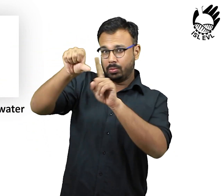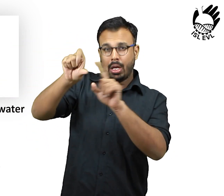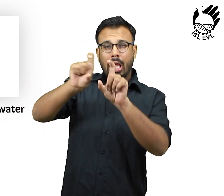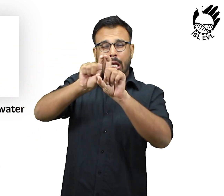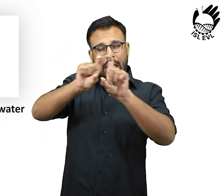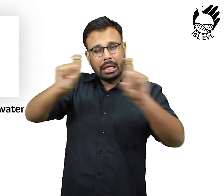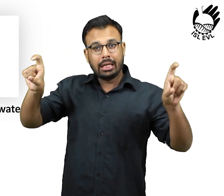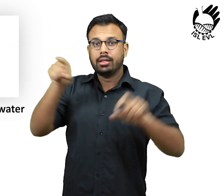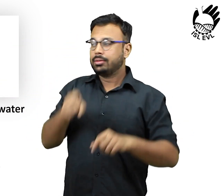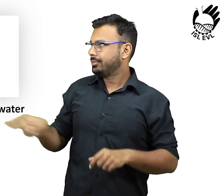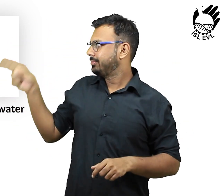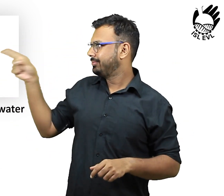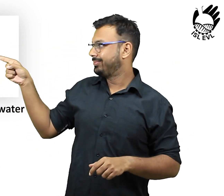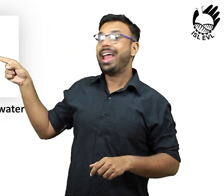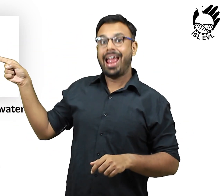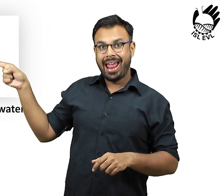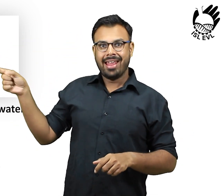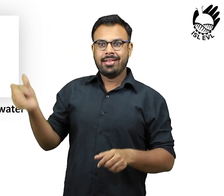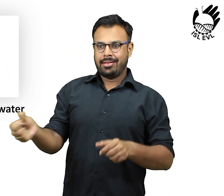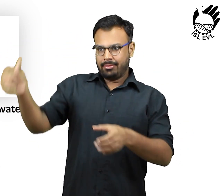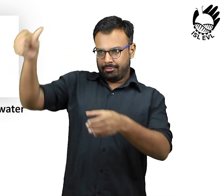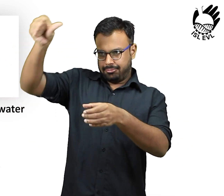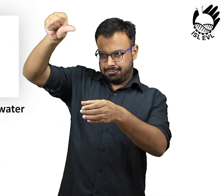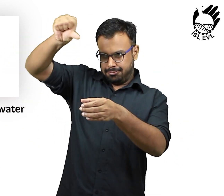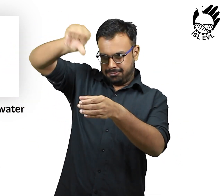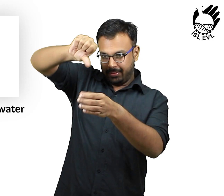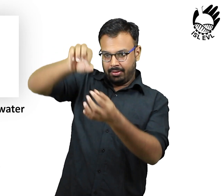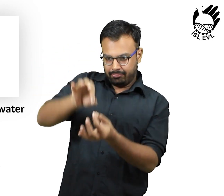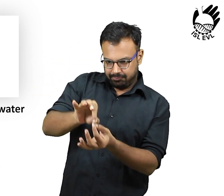Dissolve 2.3 grams of potassium iodate